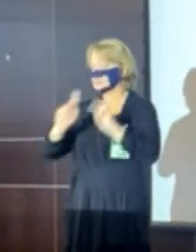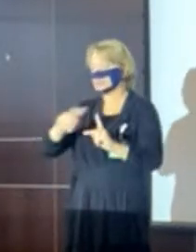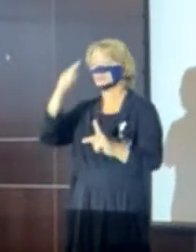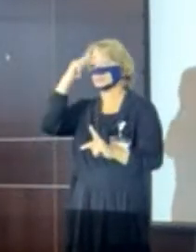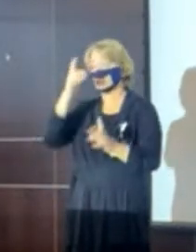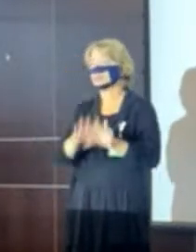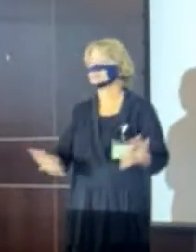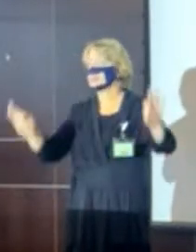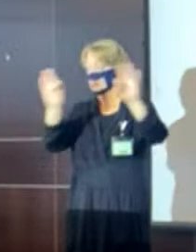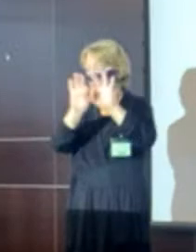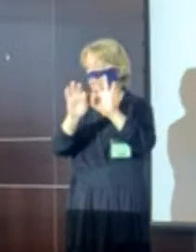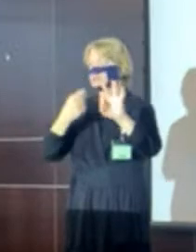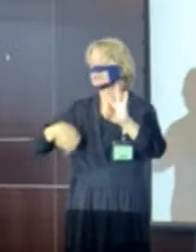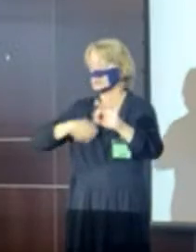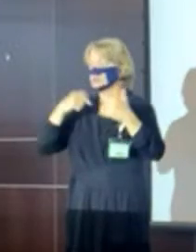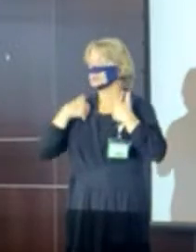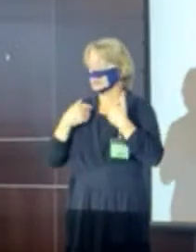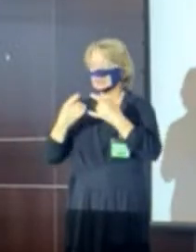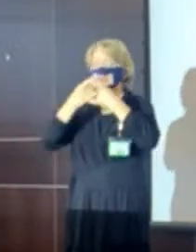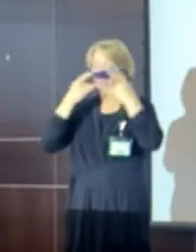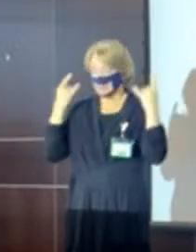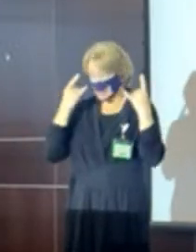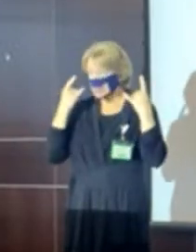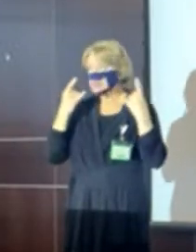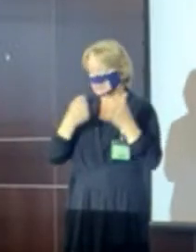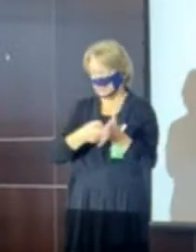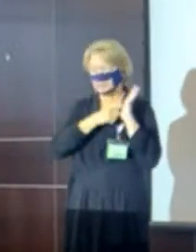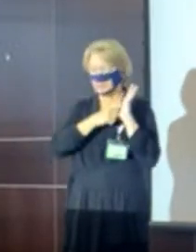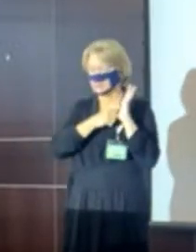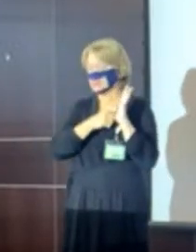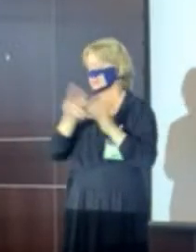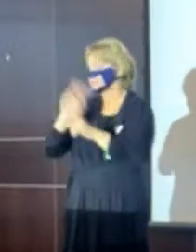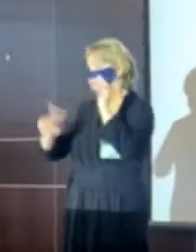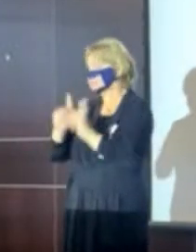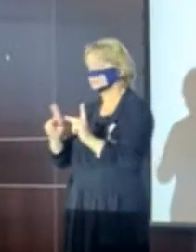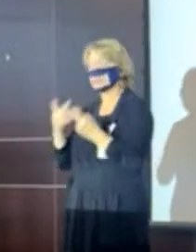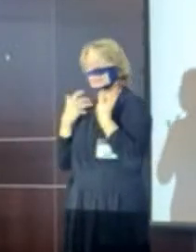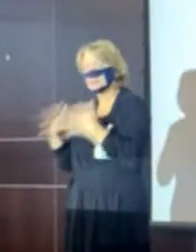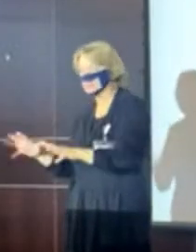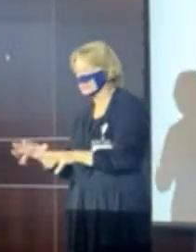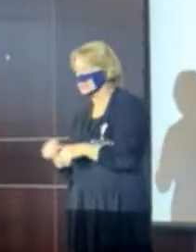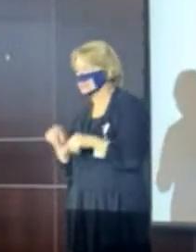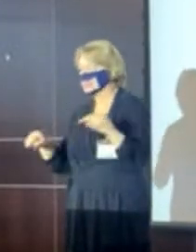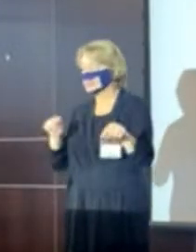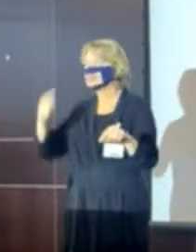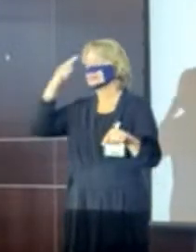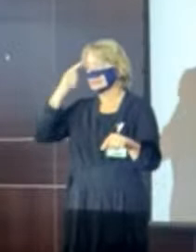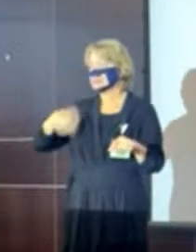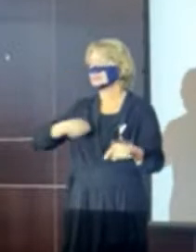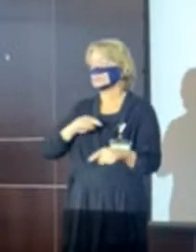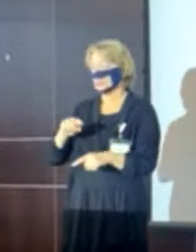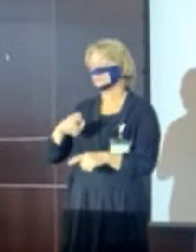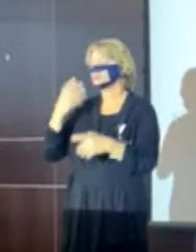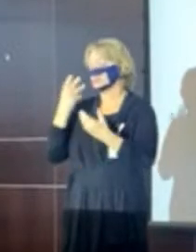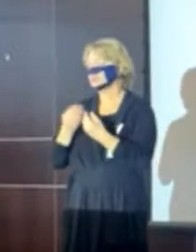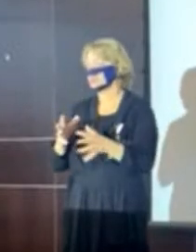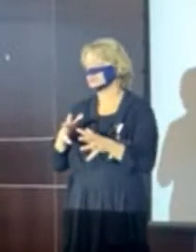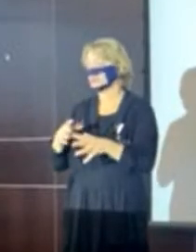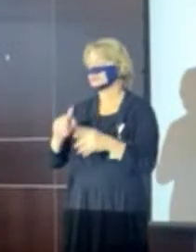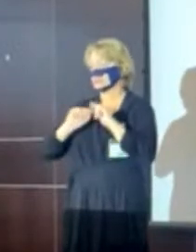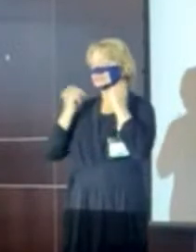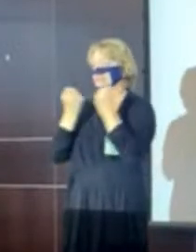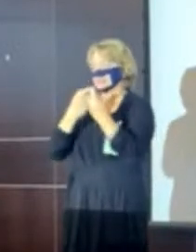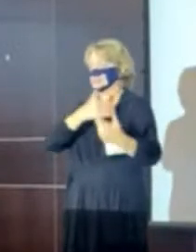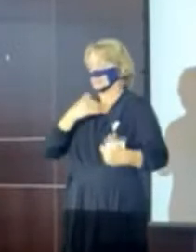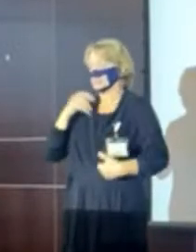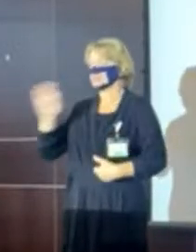do have a mask mandate, and those who do not want to have that. So I think we would lose team members as a result of a mask mandate, so